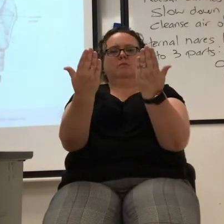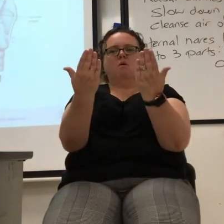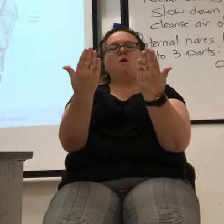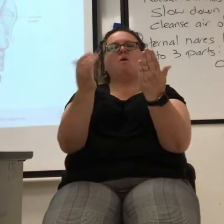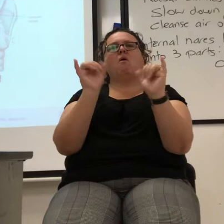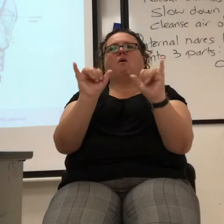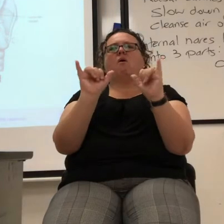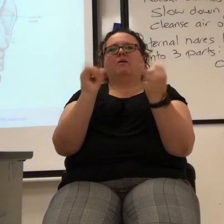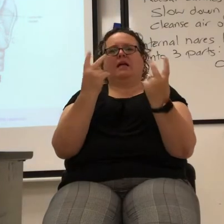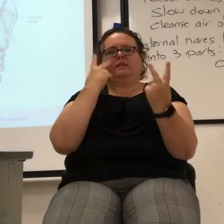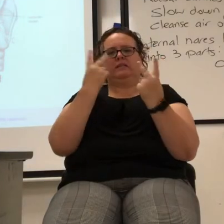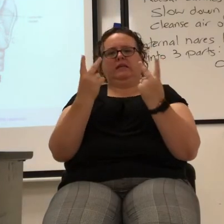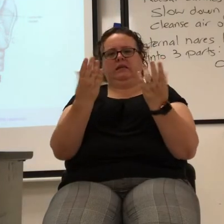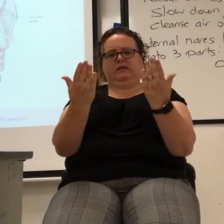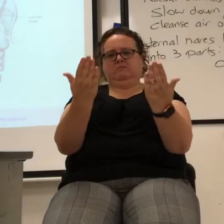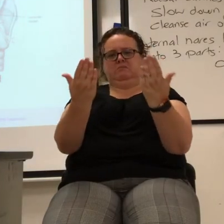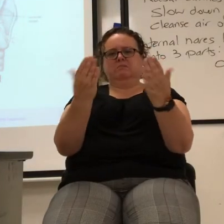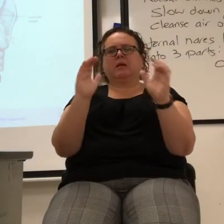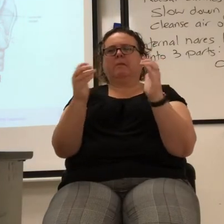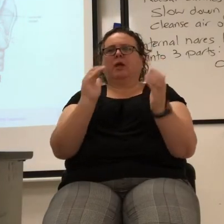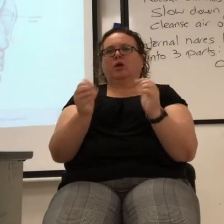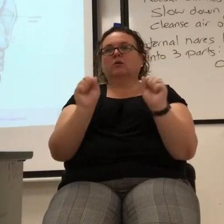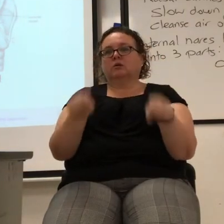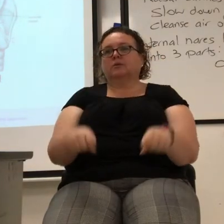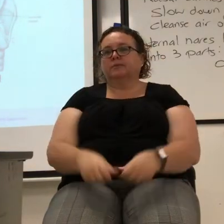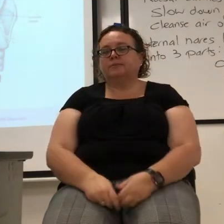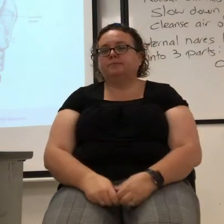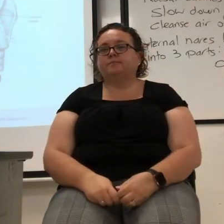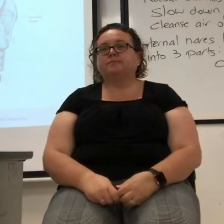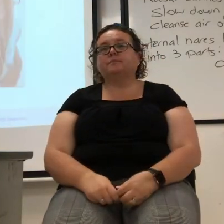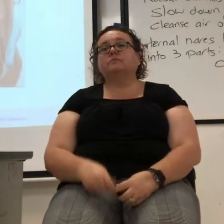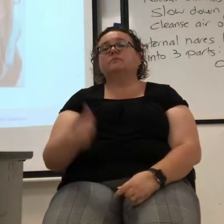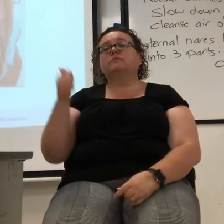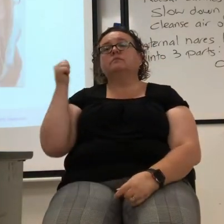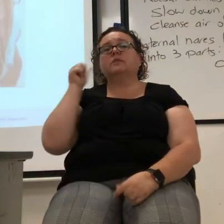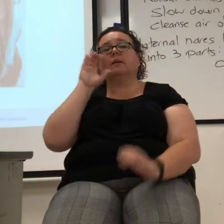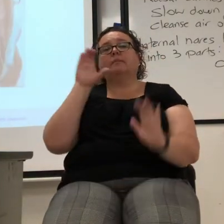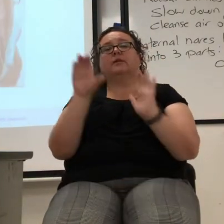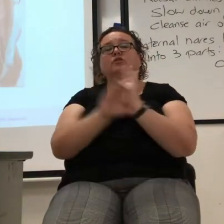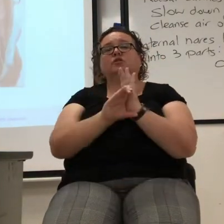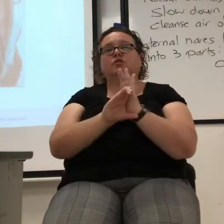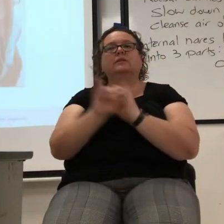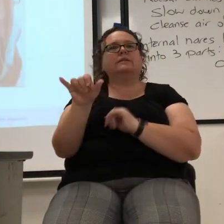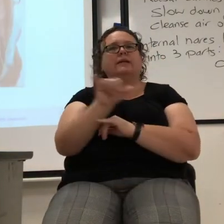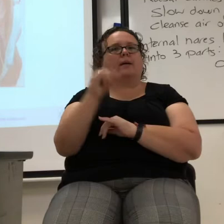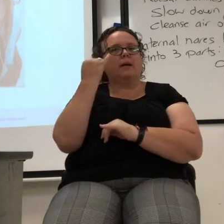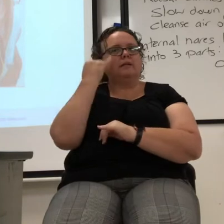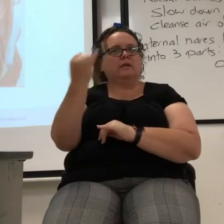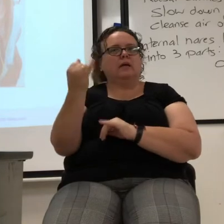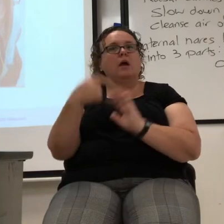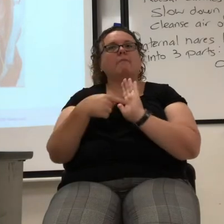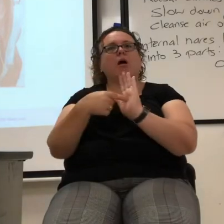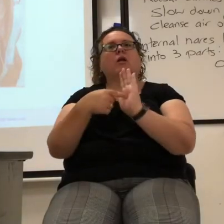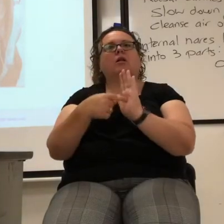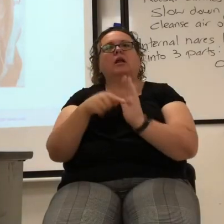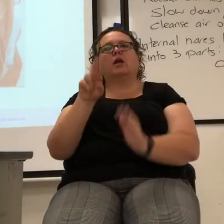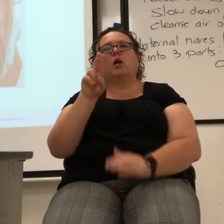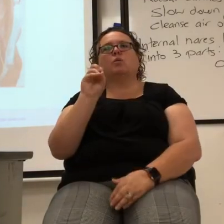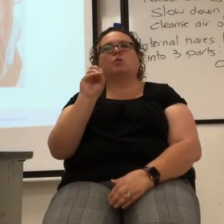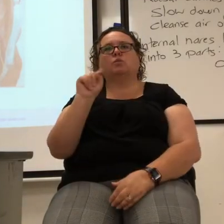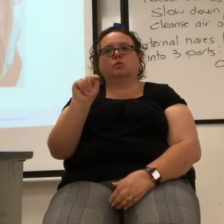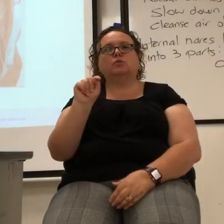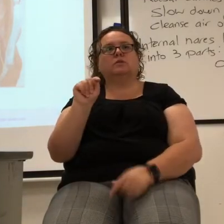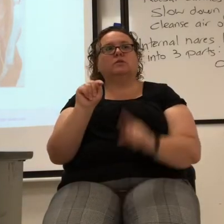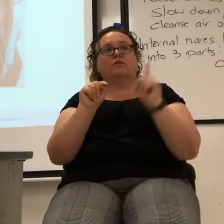can kind of relate. Here's a picture, same idea, model in the room. So it's over